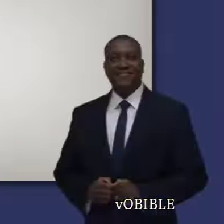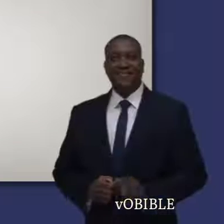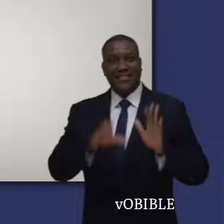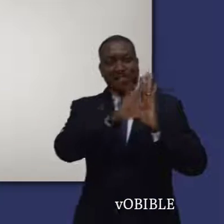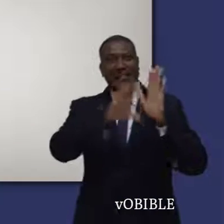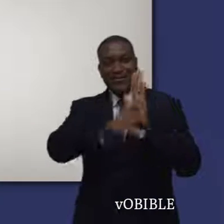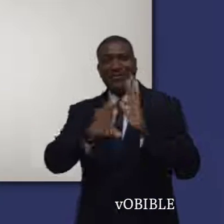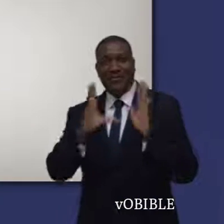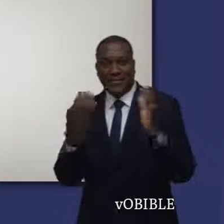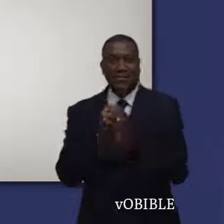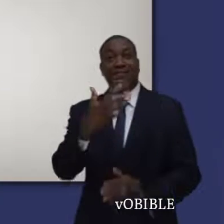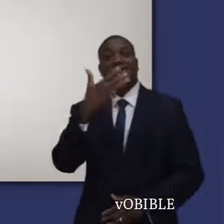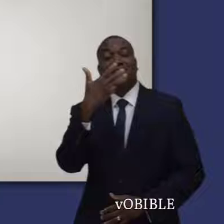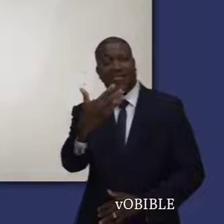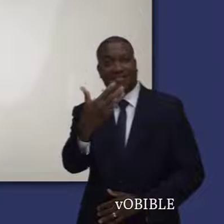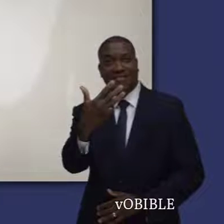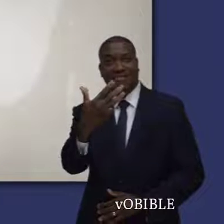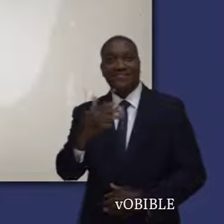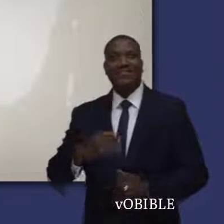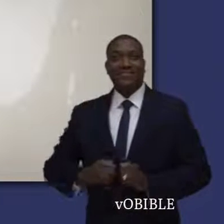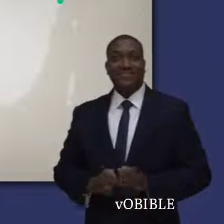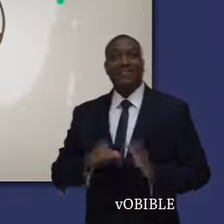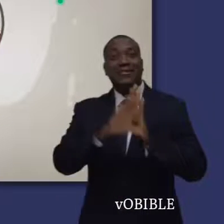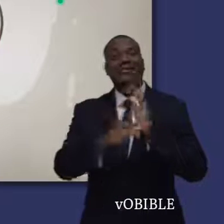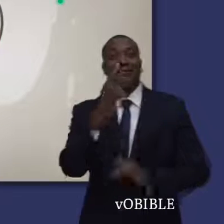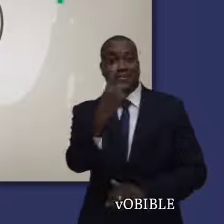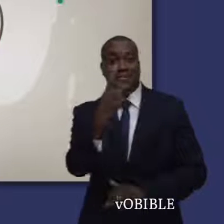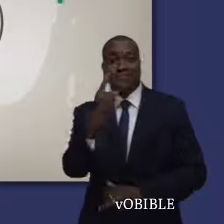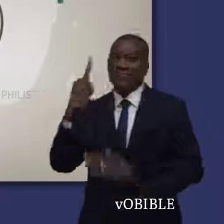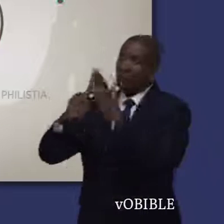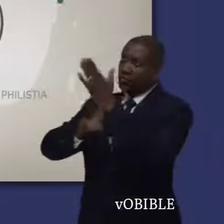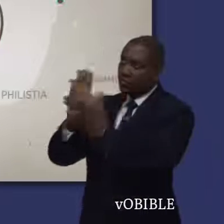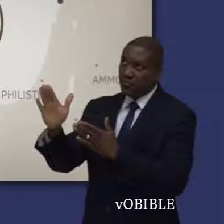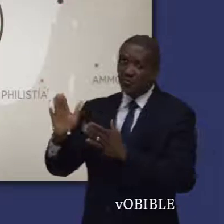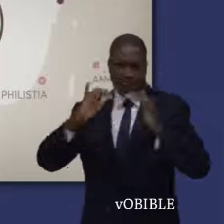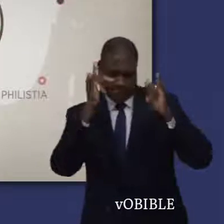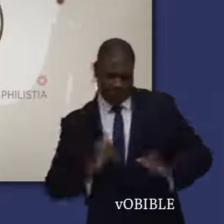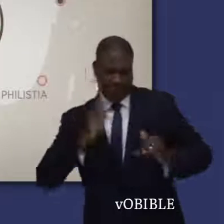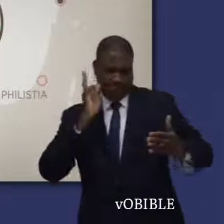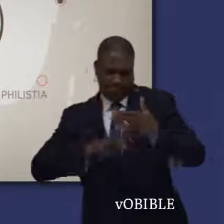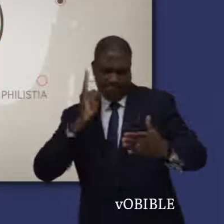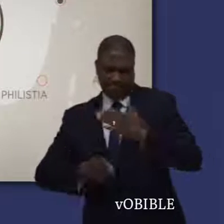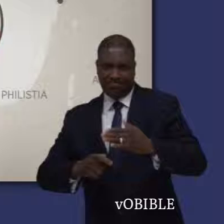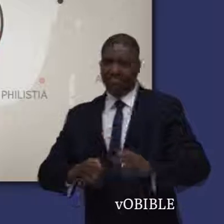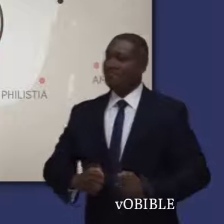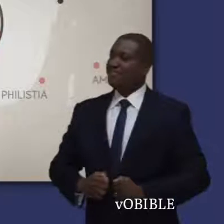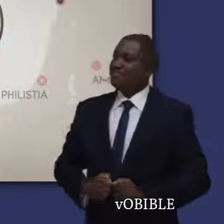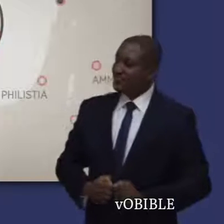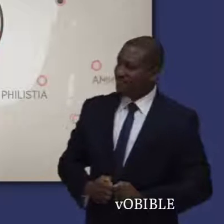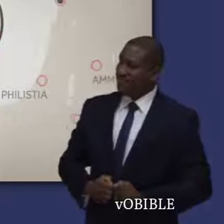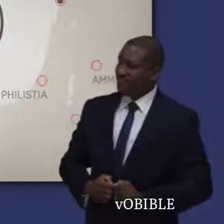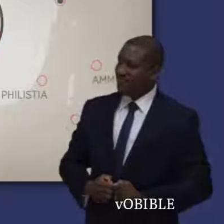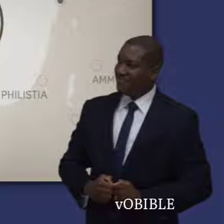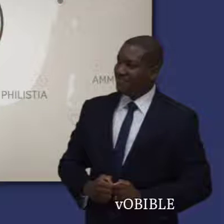The book of Amos has 9 chapters. Chapter 1 contains judgment messages against a number of